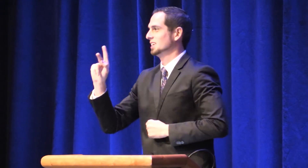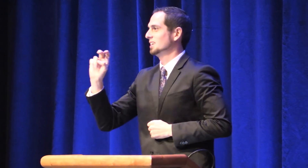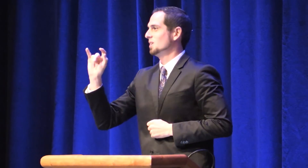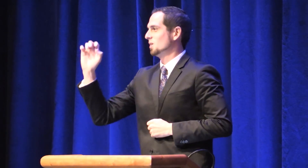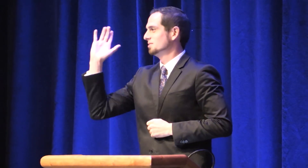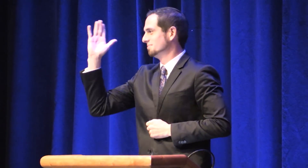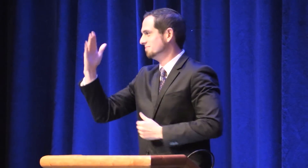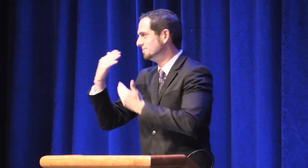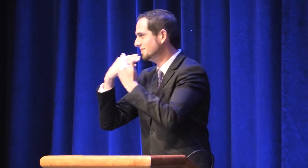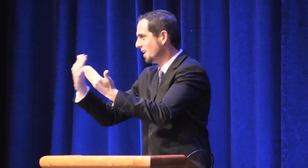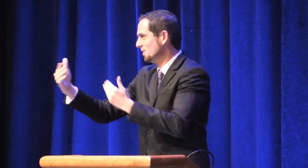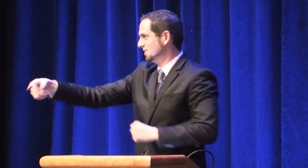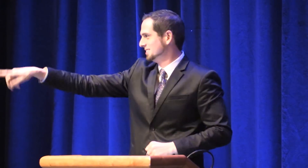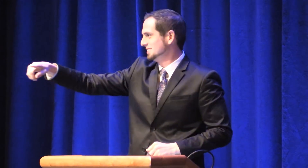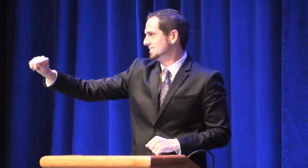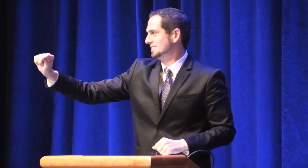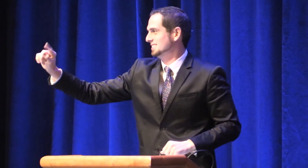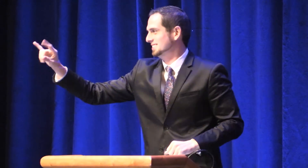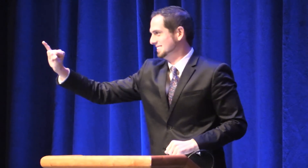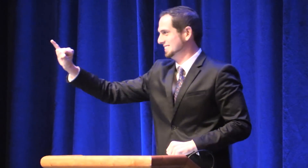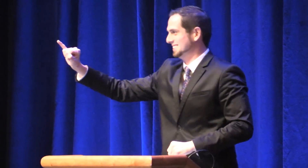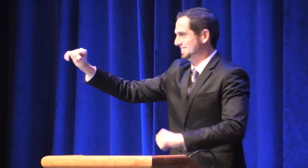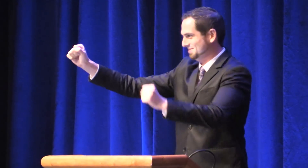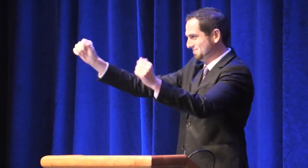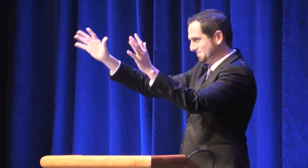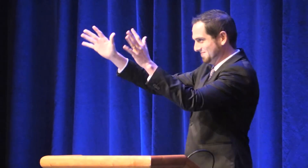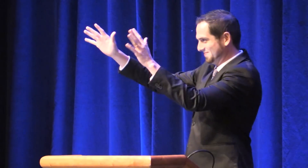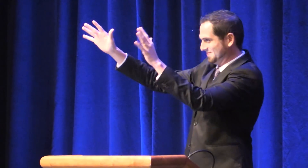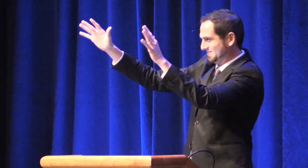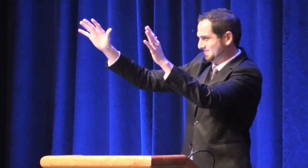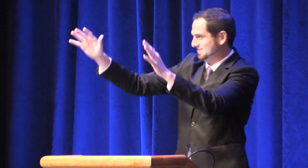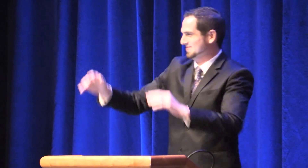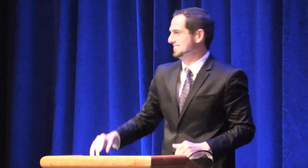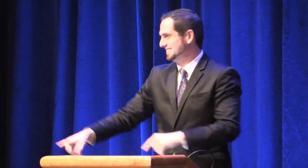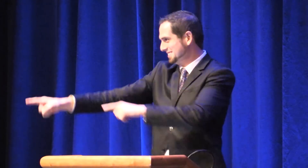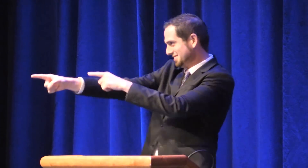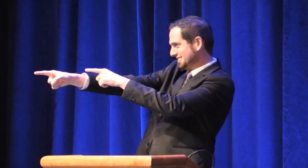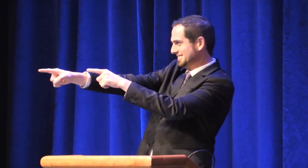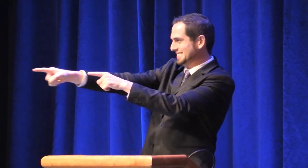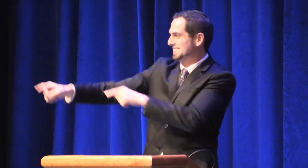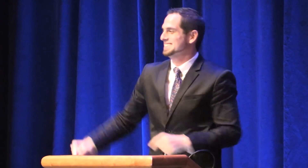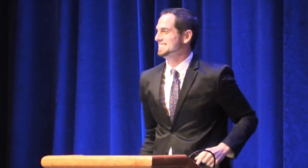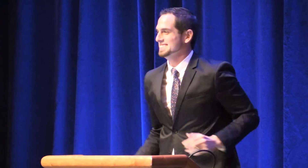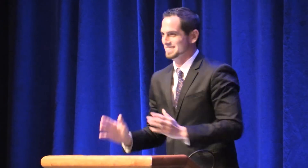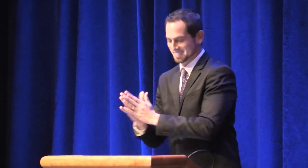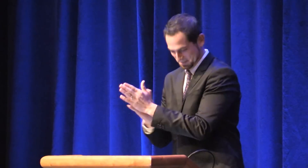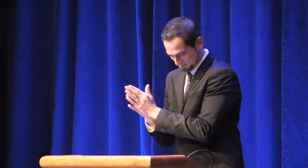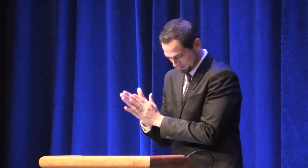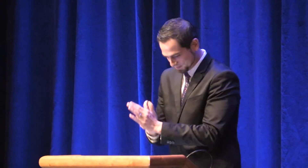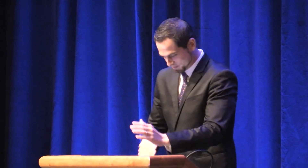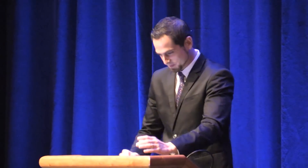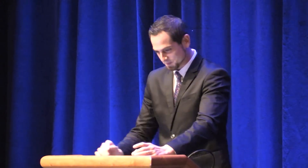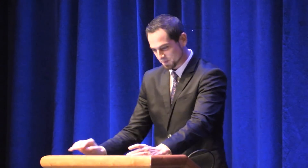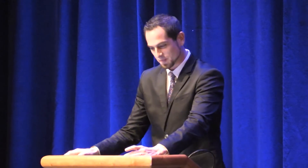for granting me the honor of coming and talking to you tonight. Thank you so much. I'm deeply grateful.